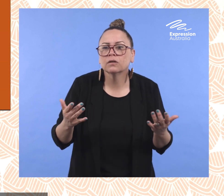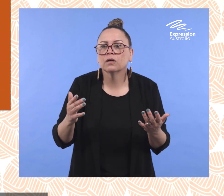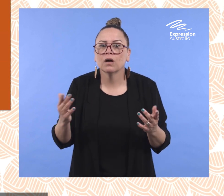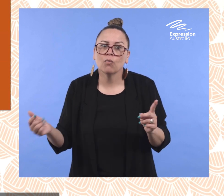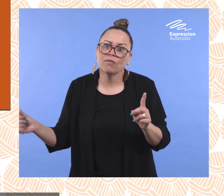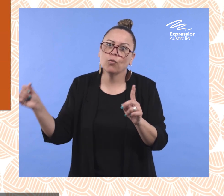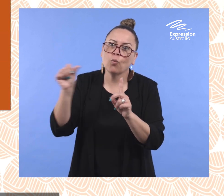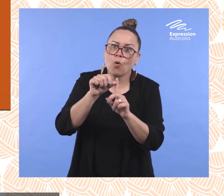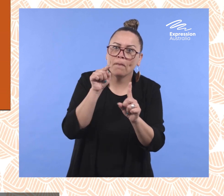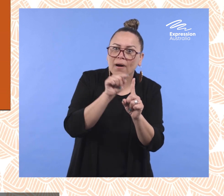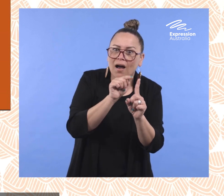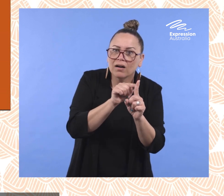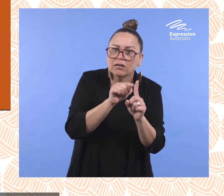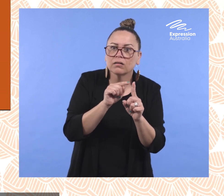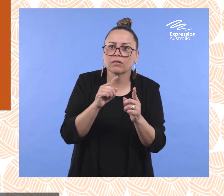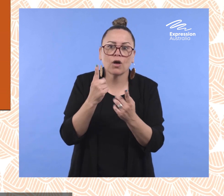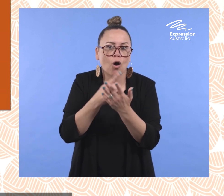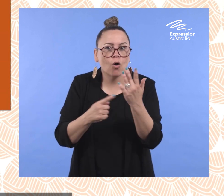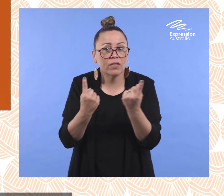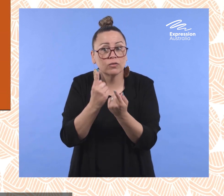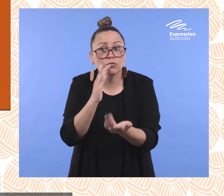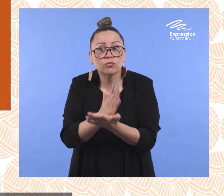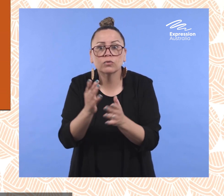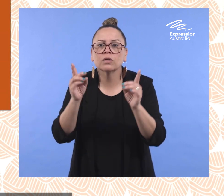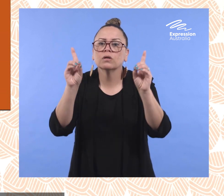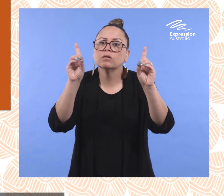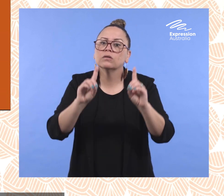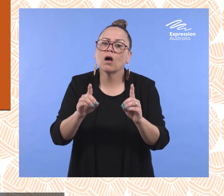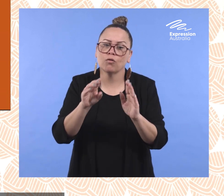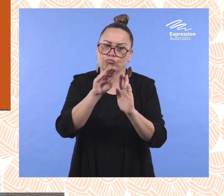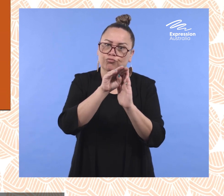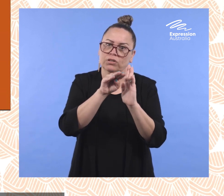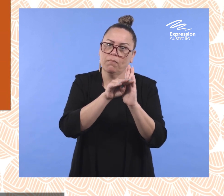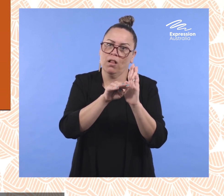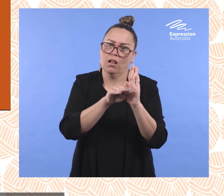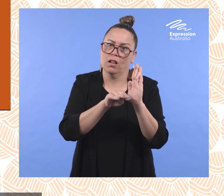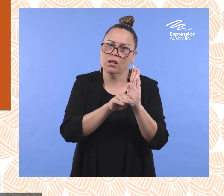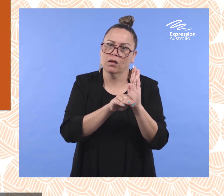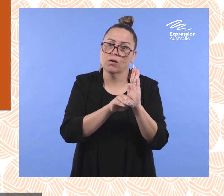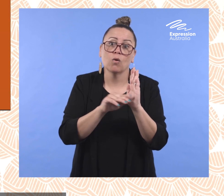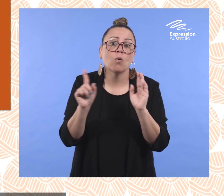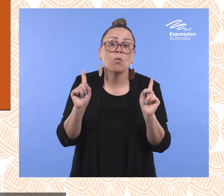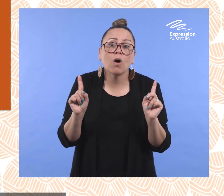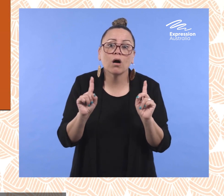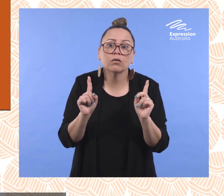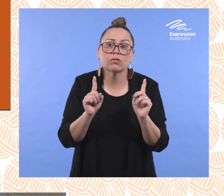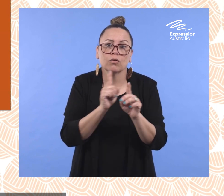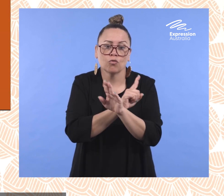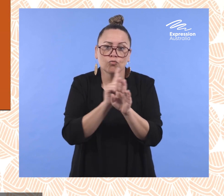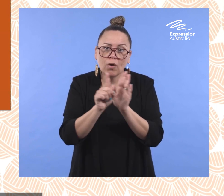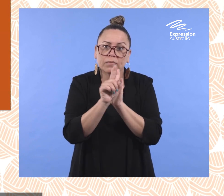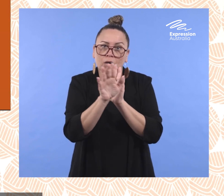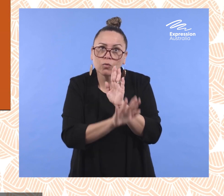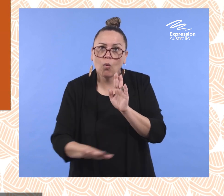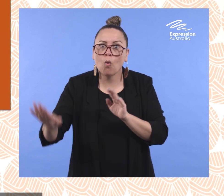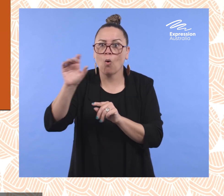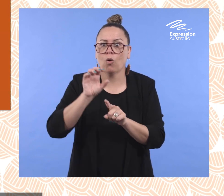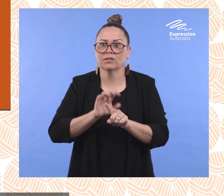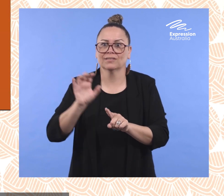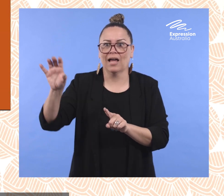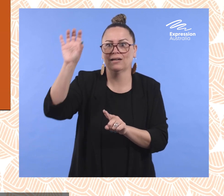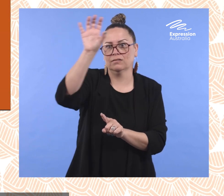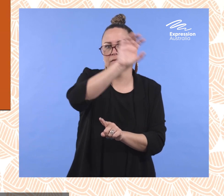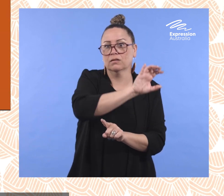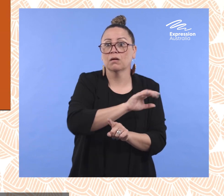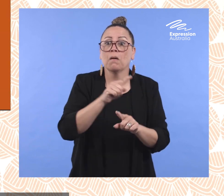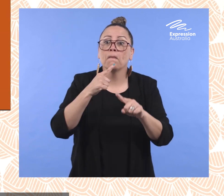However, we have to revert back to those. The only thing that are definite is those design principles, and that is that it would be representative of all the states,